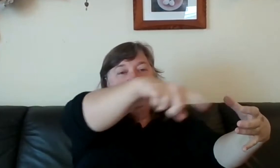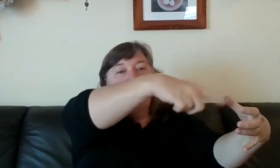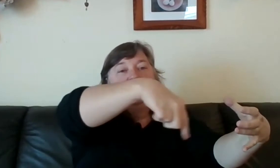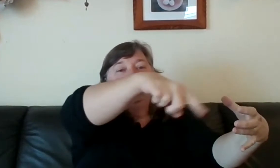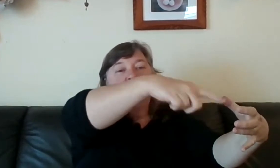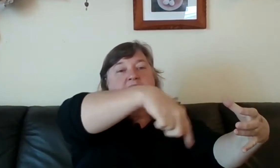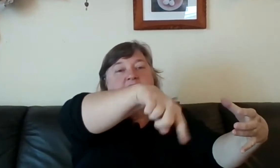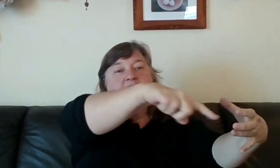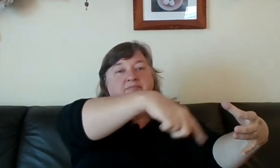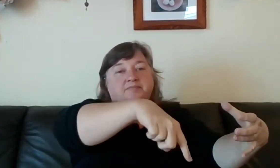them,